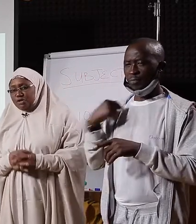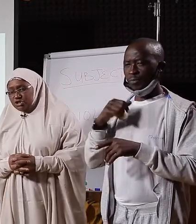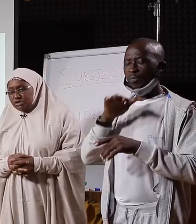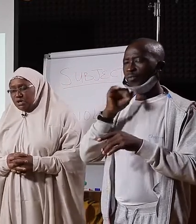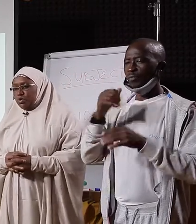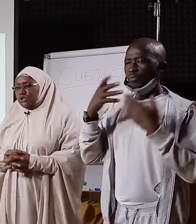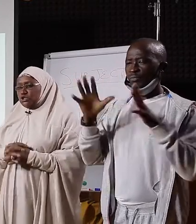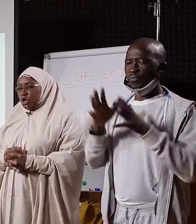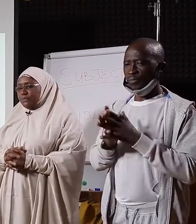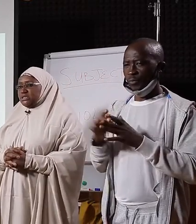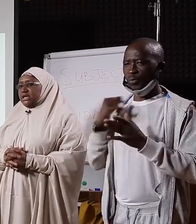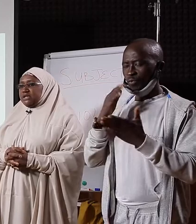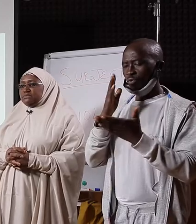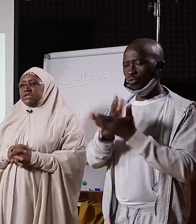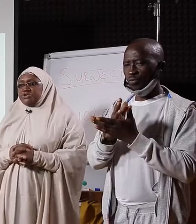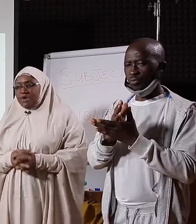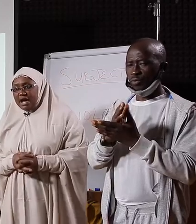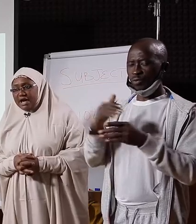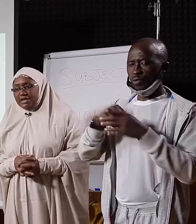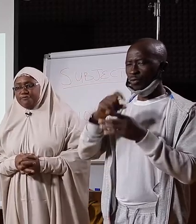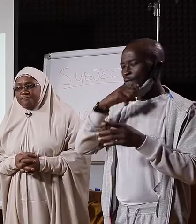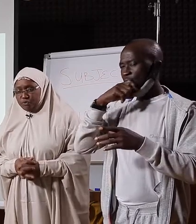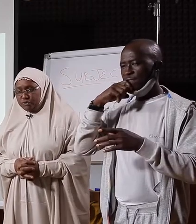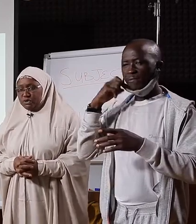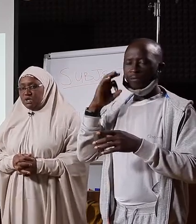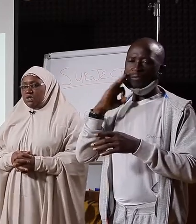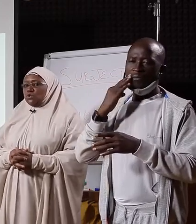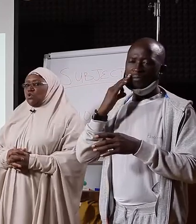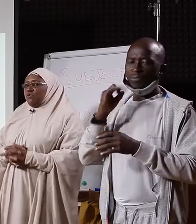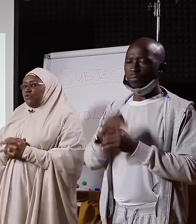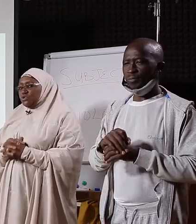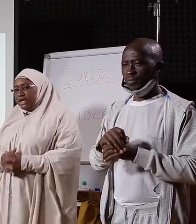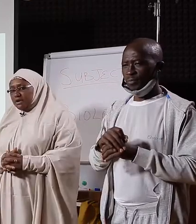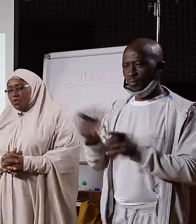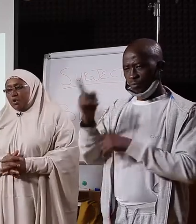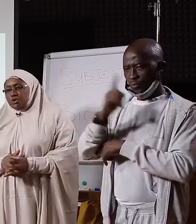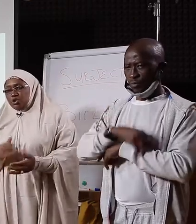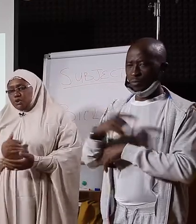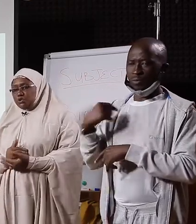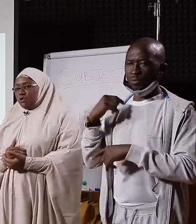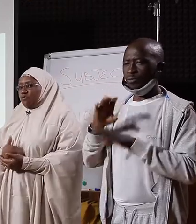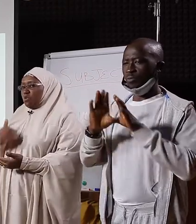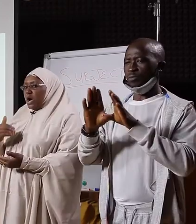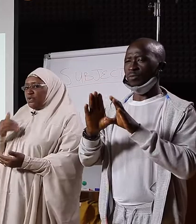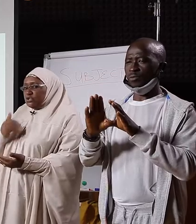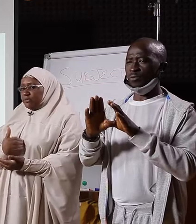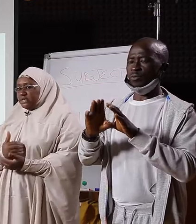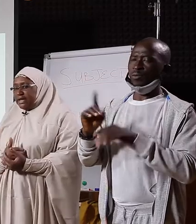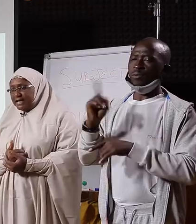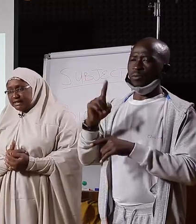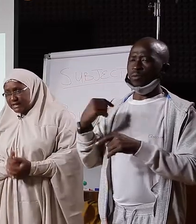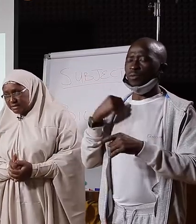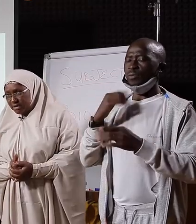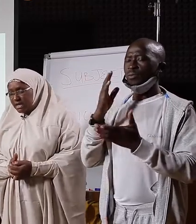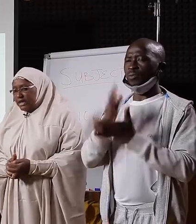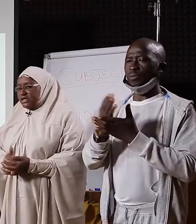to finish. We stopped in dry fruits. So for today, we are going to continue from where we stopped in the